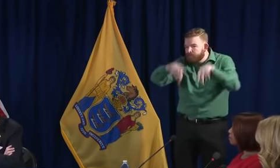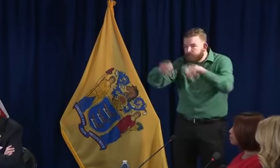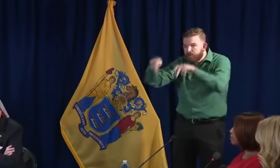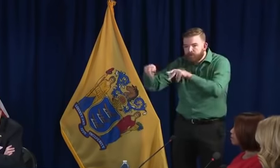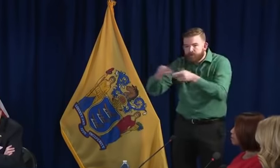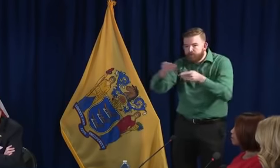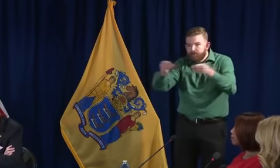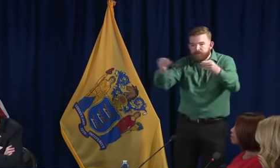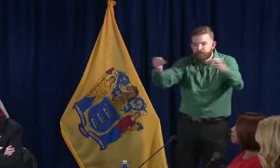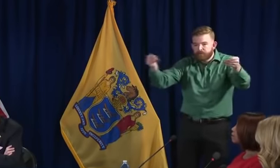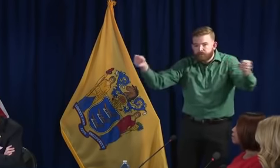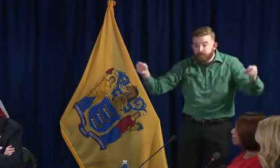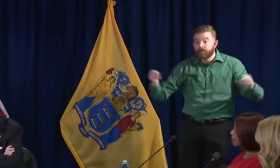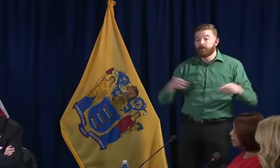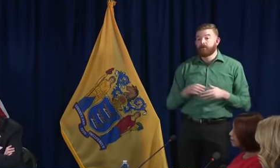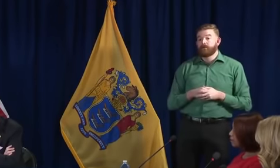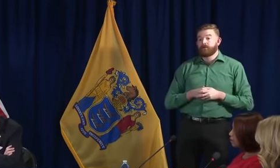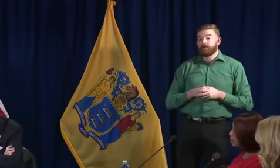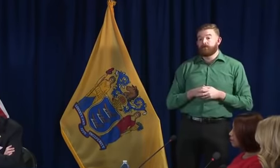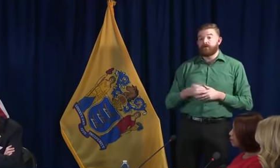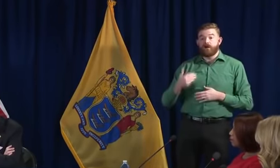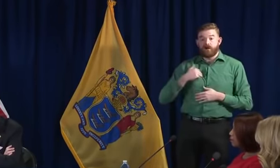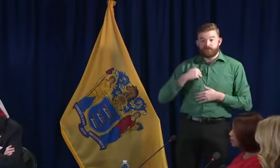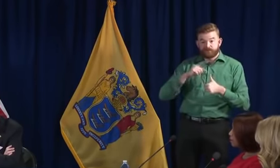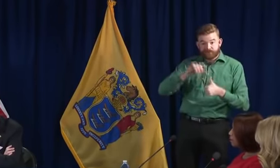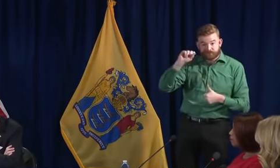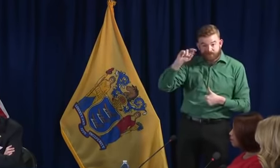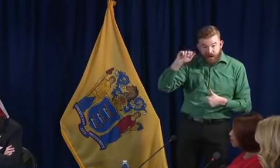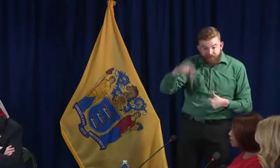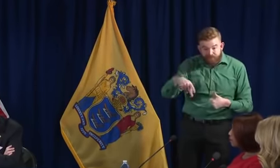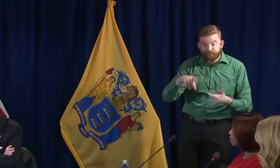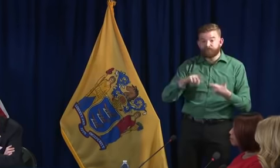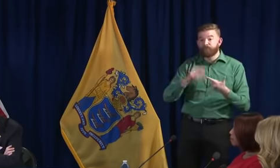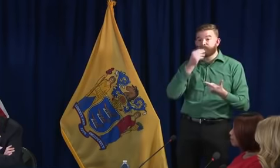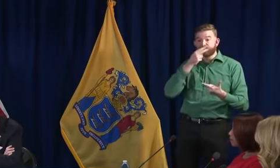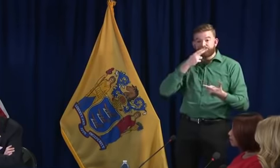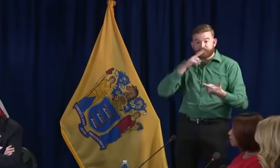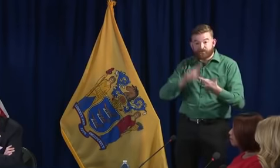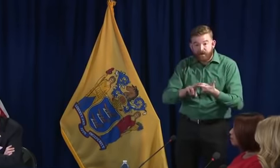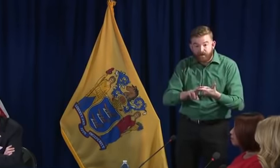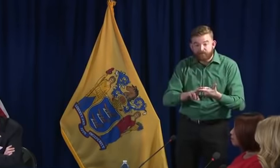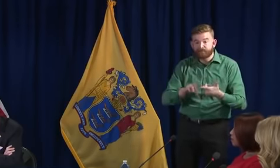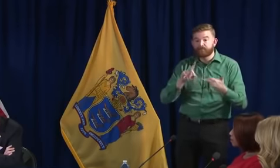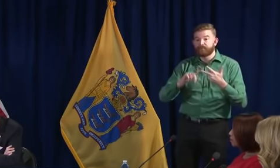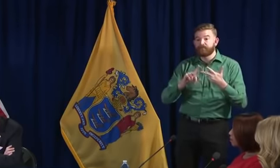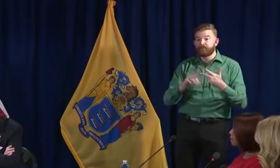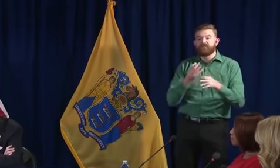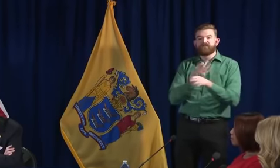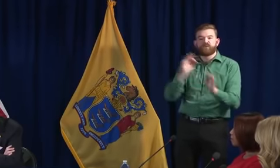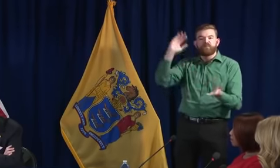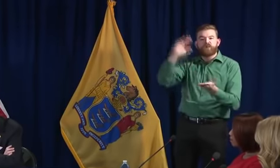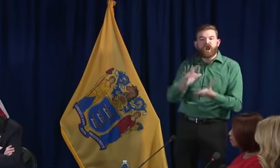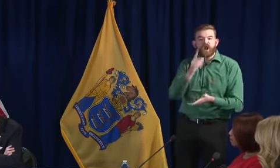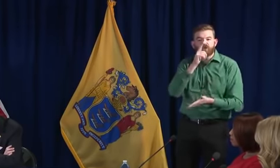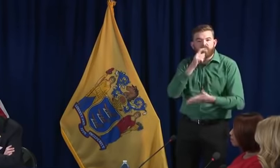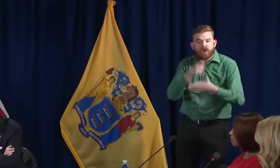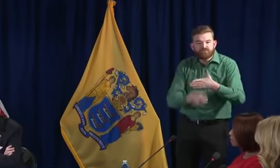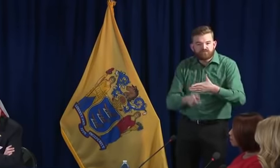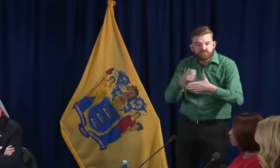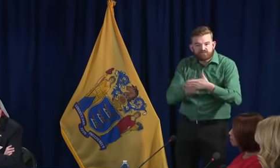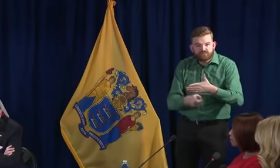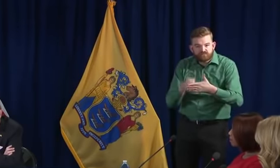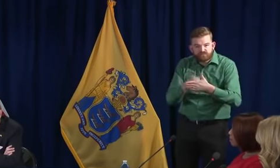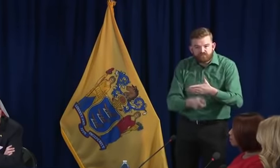for SNAP or food stamps and free and reduced price lunch student benefits to ensure that more people can access the